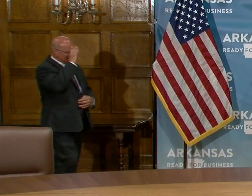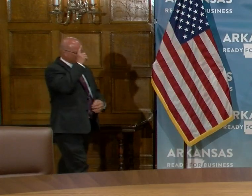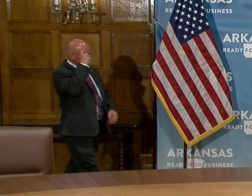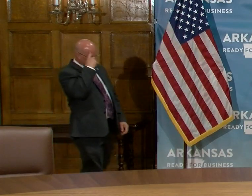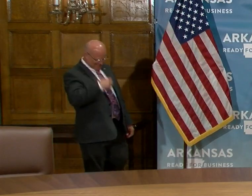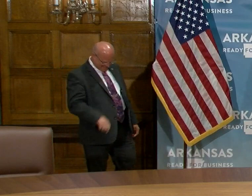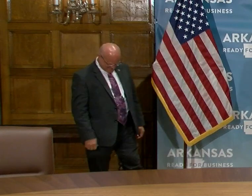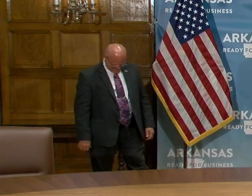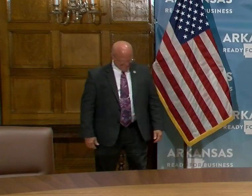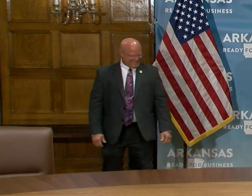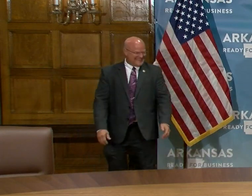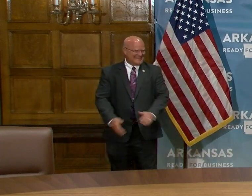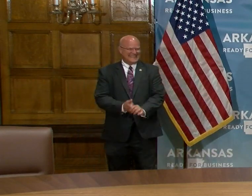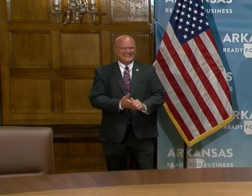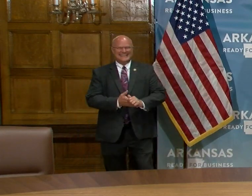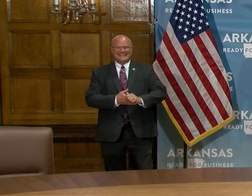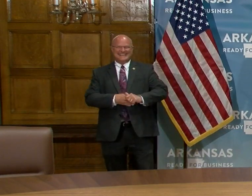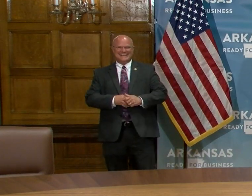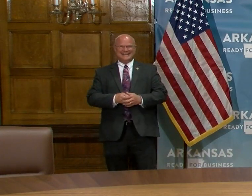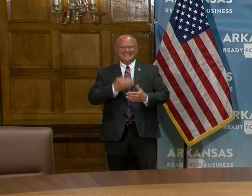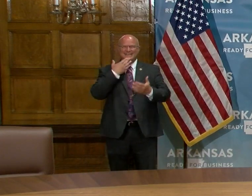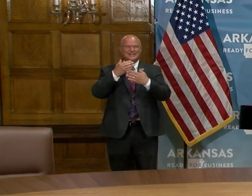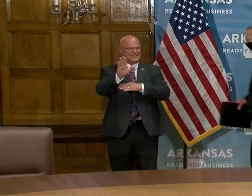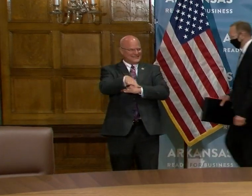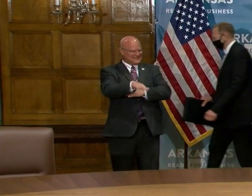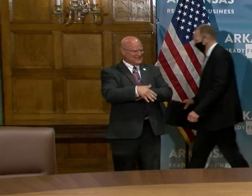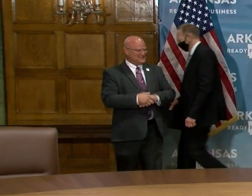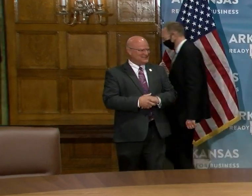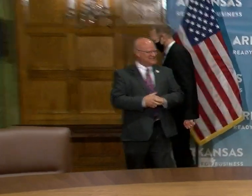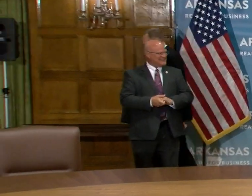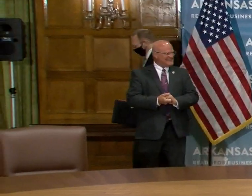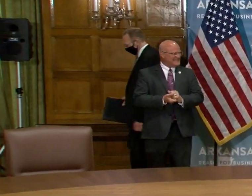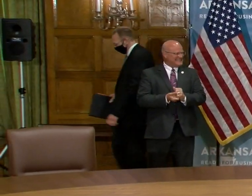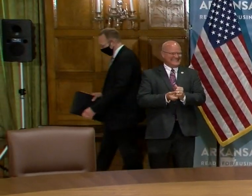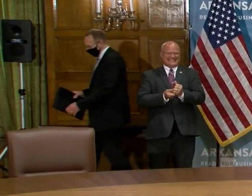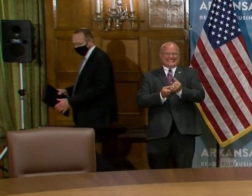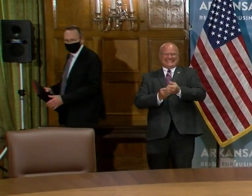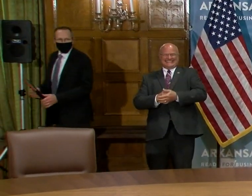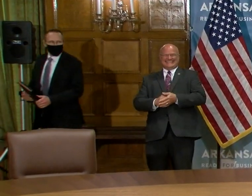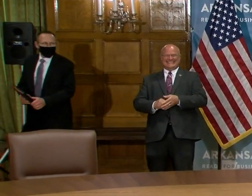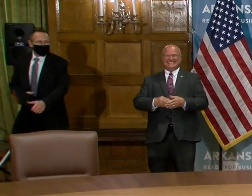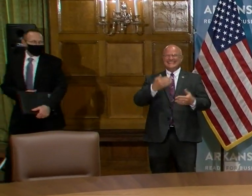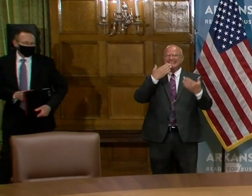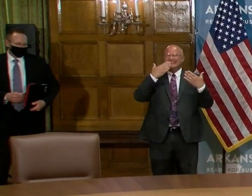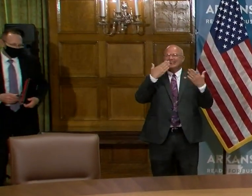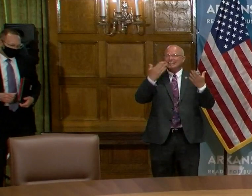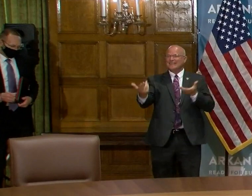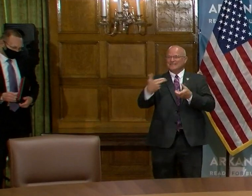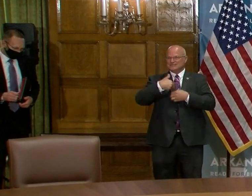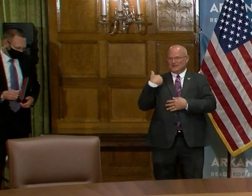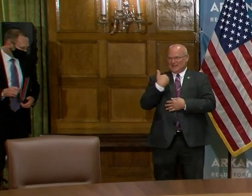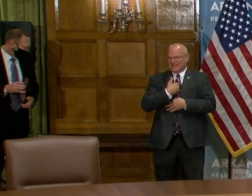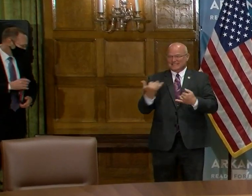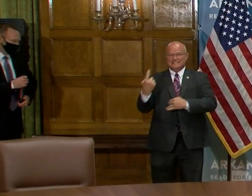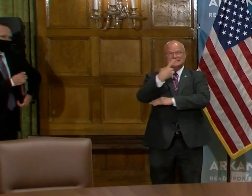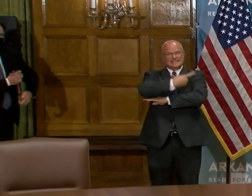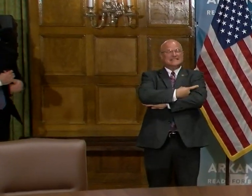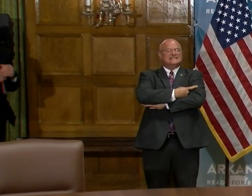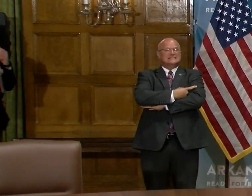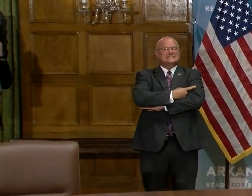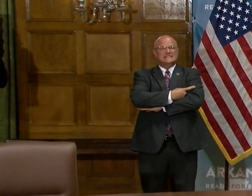Hello, Eddie. Good morning. Good afternoon, I should say. Thank you all for joining me for